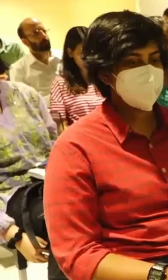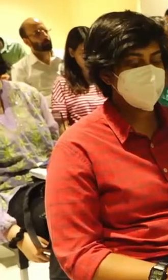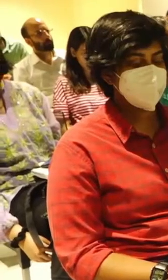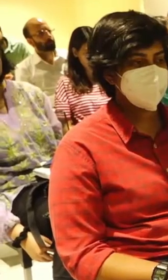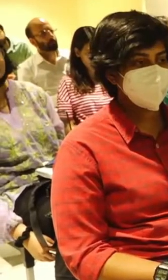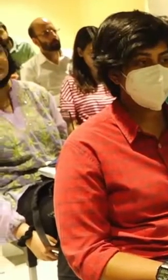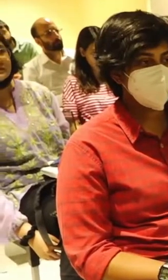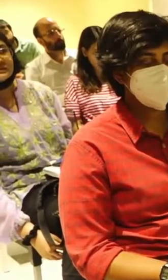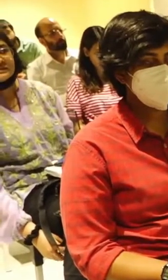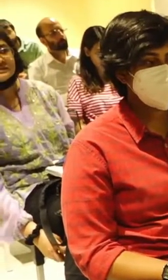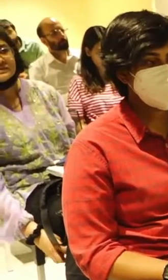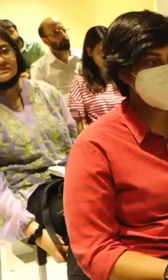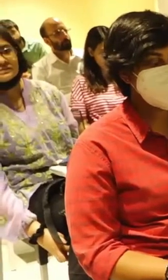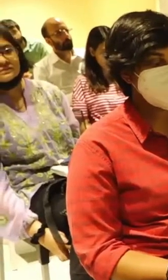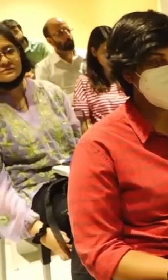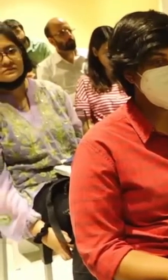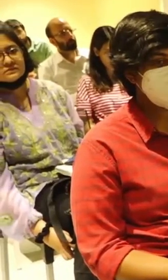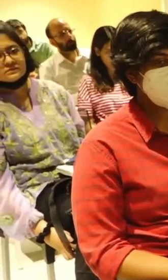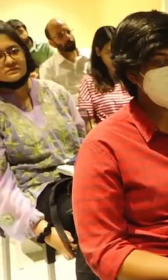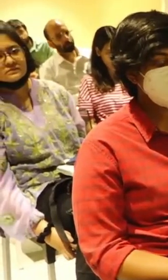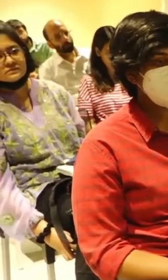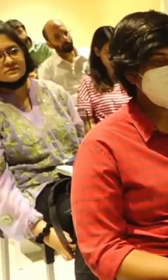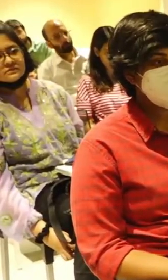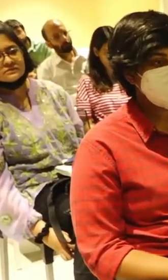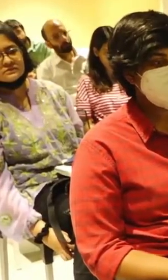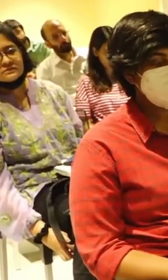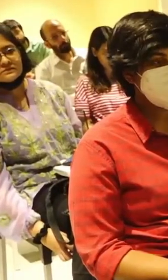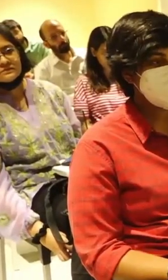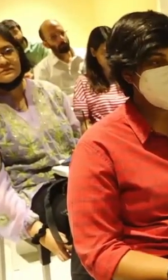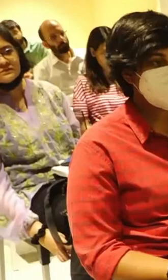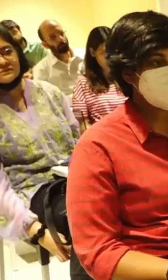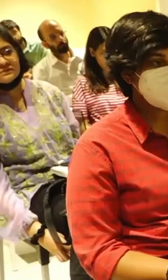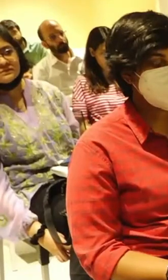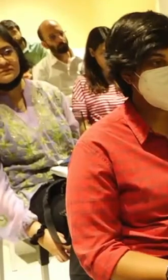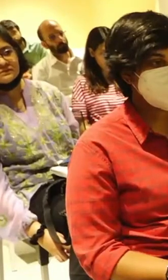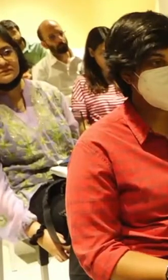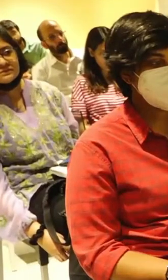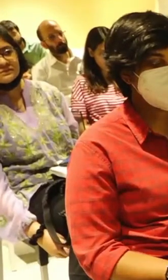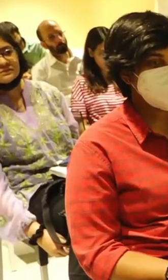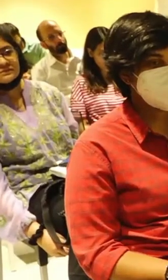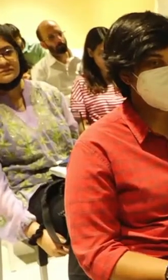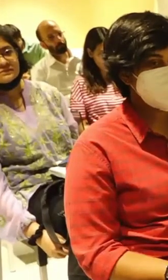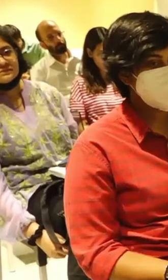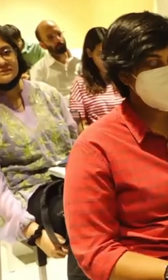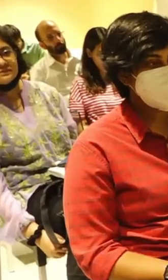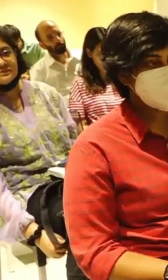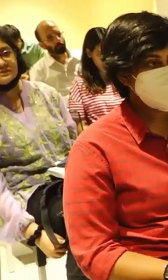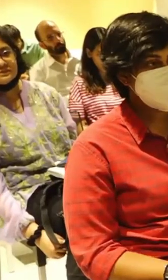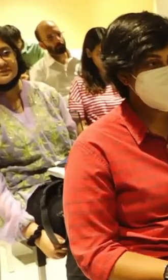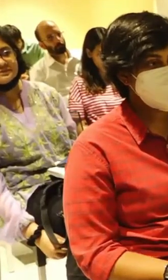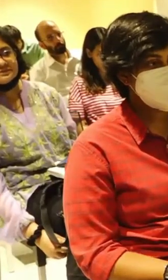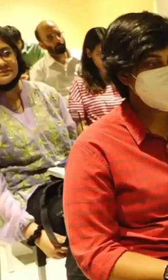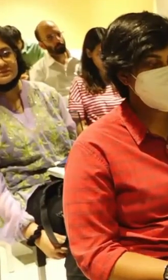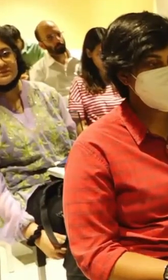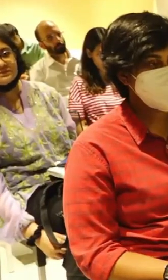be a reasonable extent to which unenumerated rights can extend. Because I think it